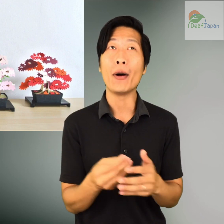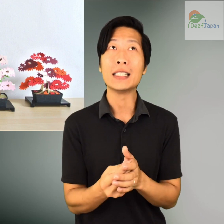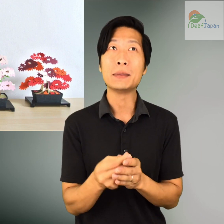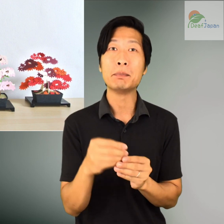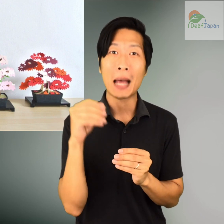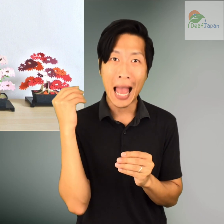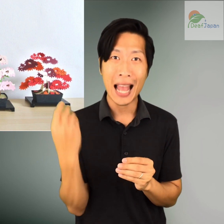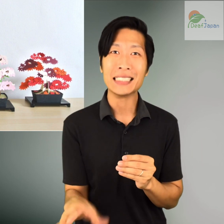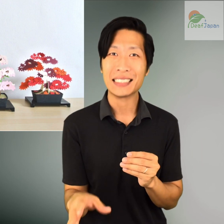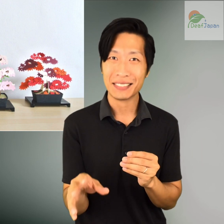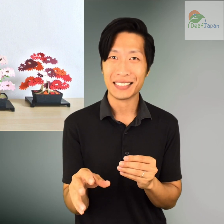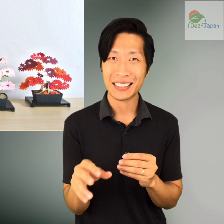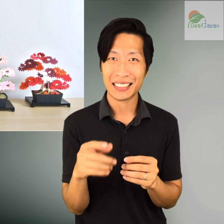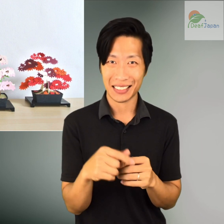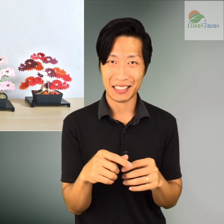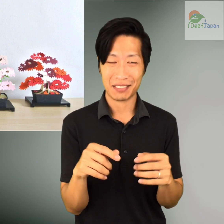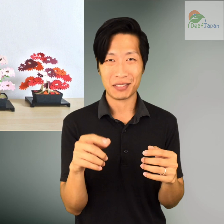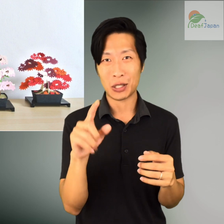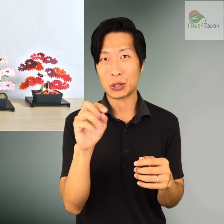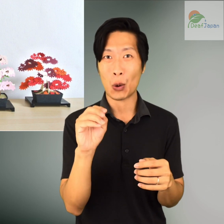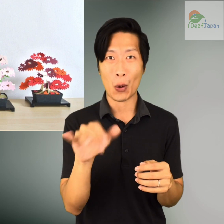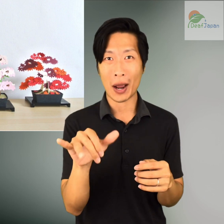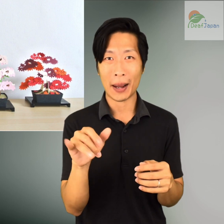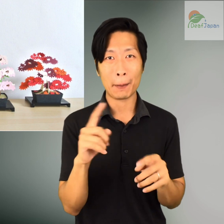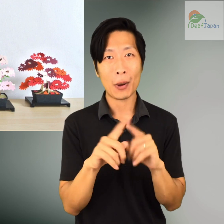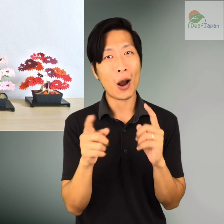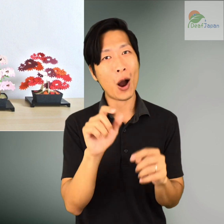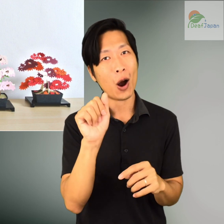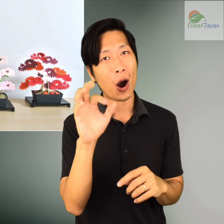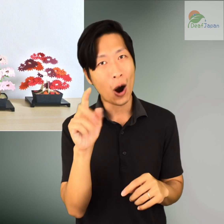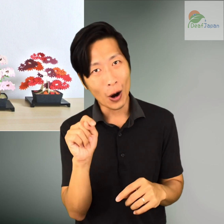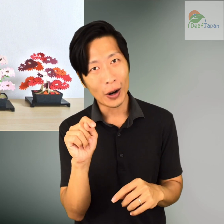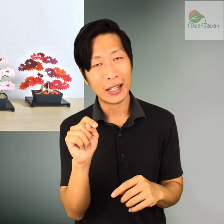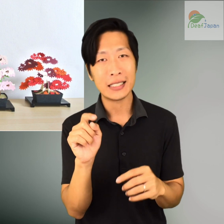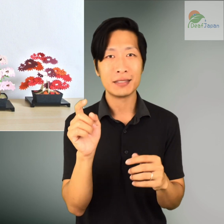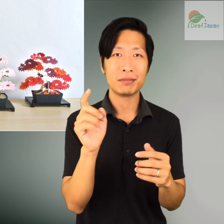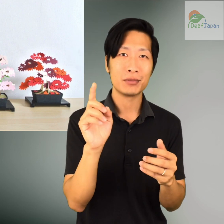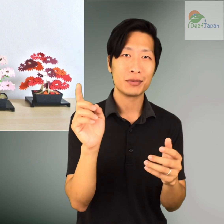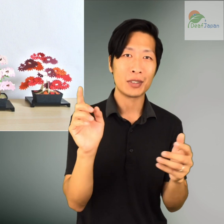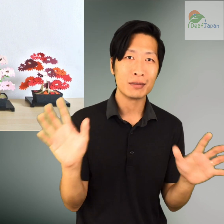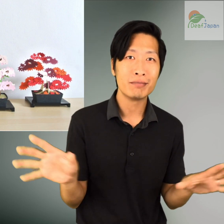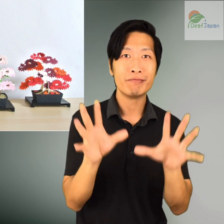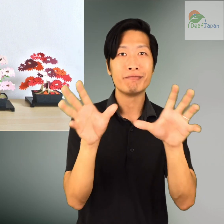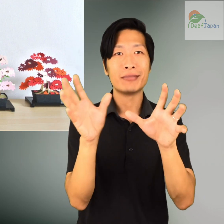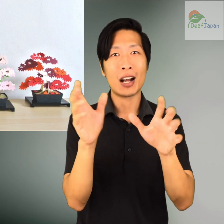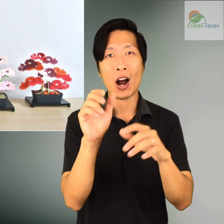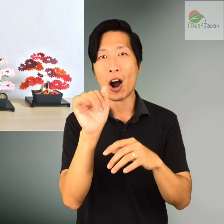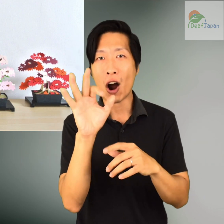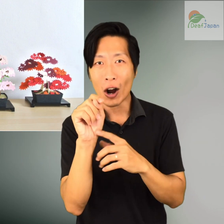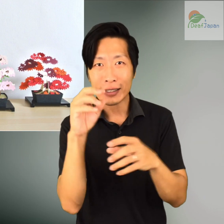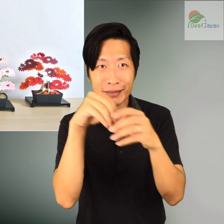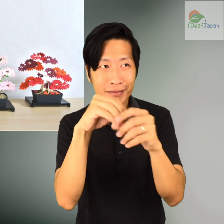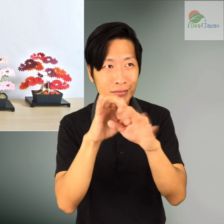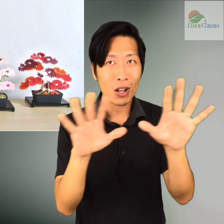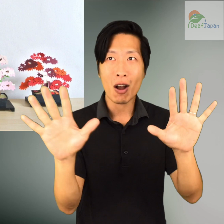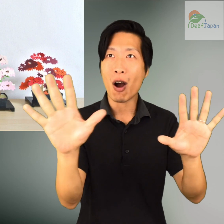but art and decoration and interior design has no price. I wonder